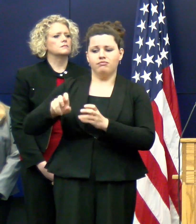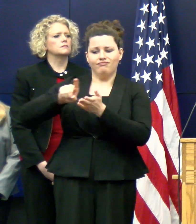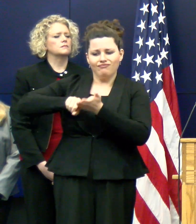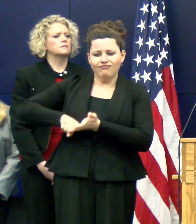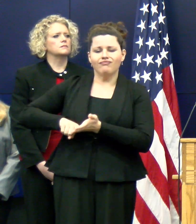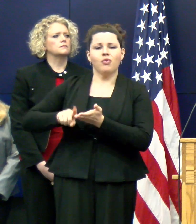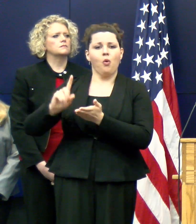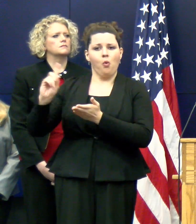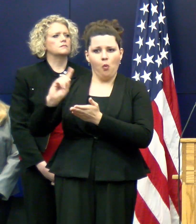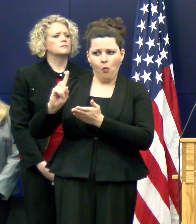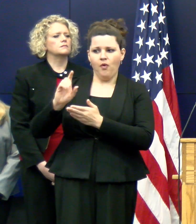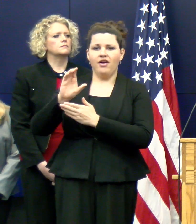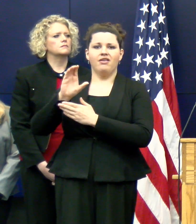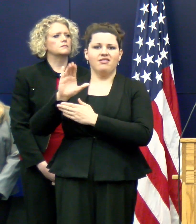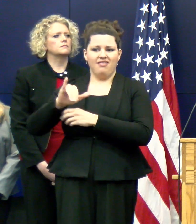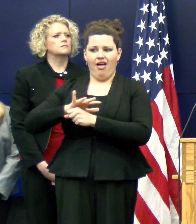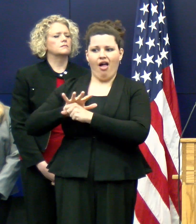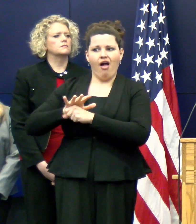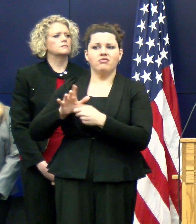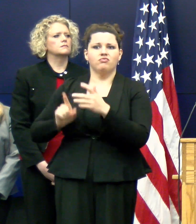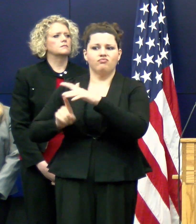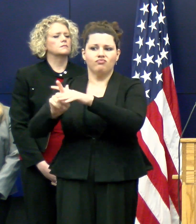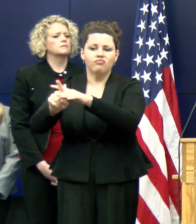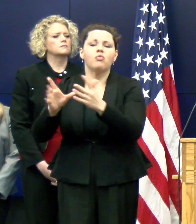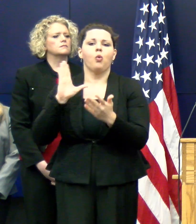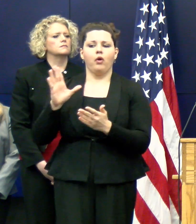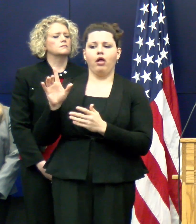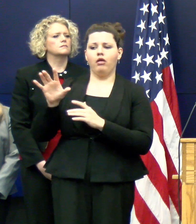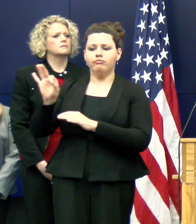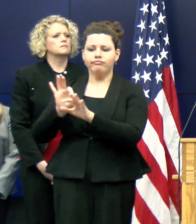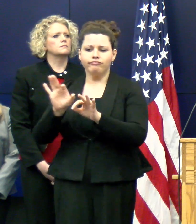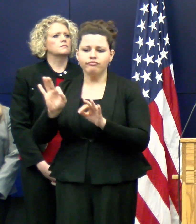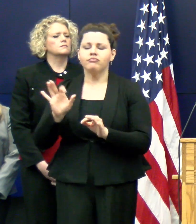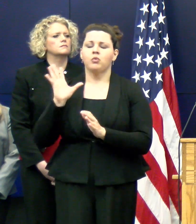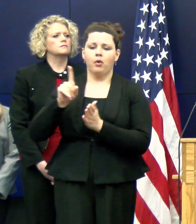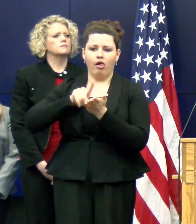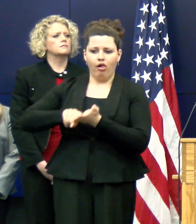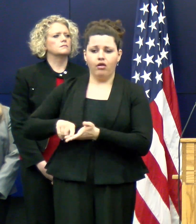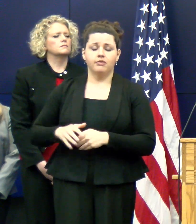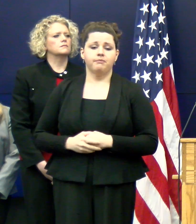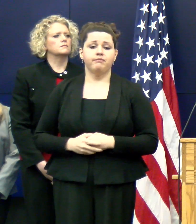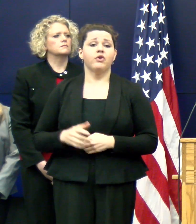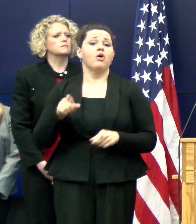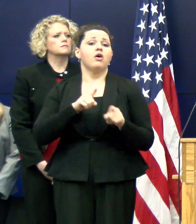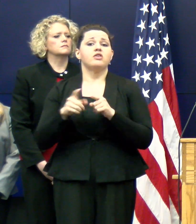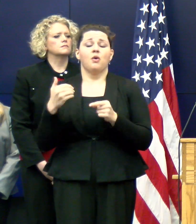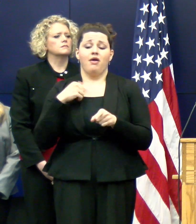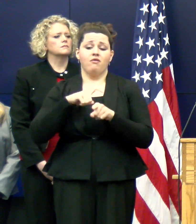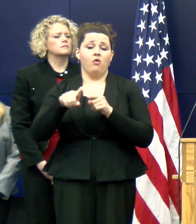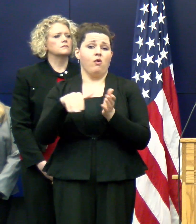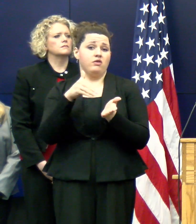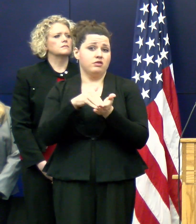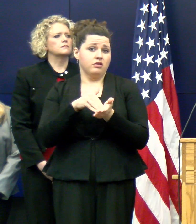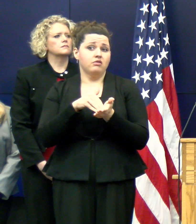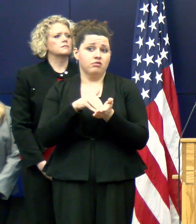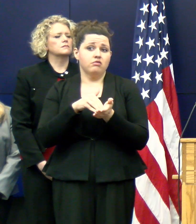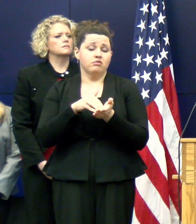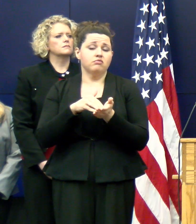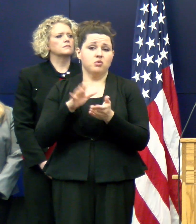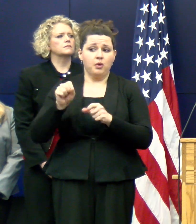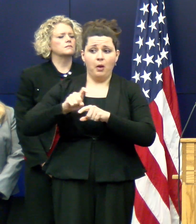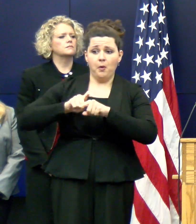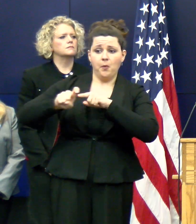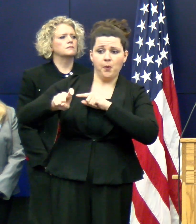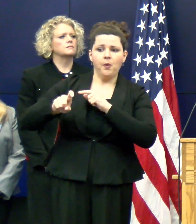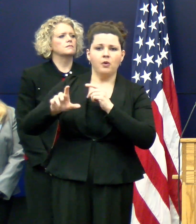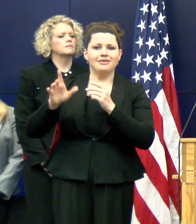to understand the spread of this disease. IDPH also continues to maintain an extensive call center operation that's going to include our